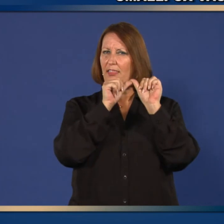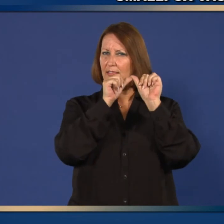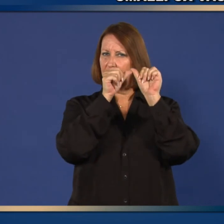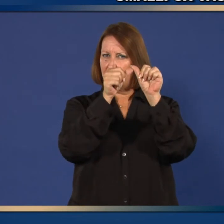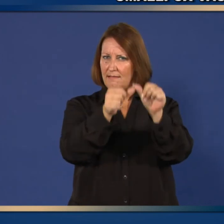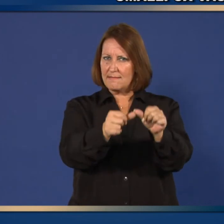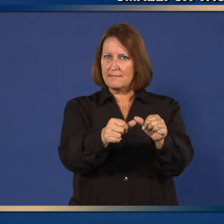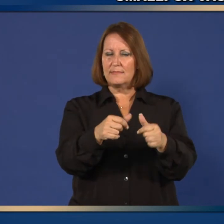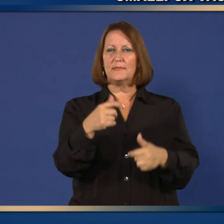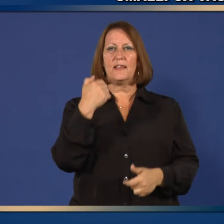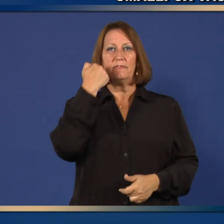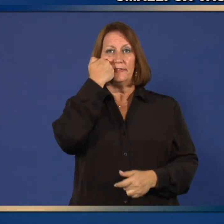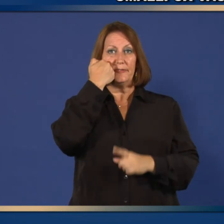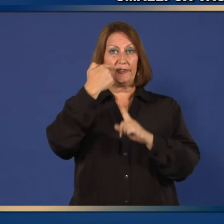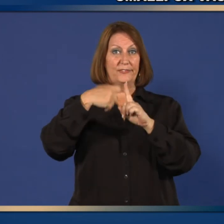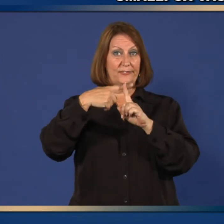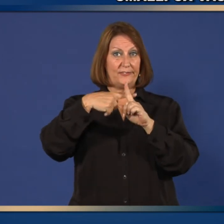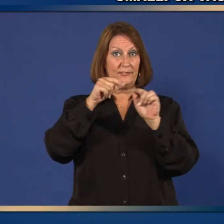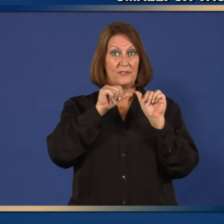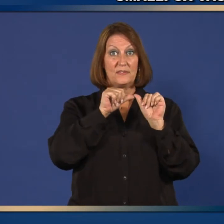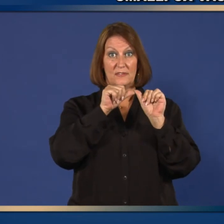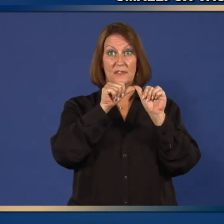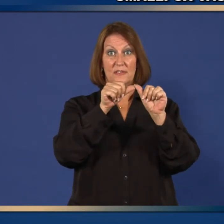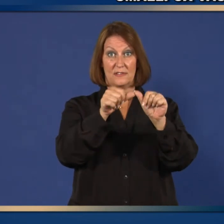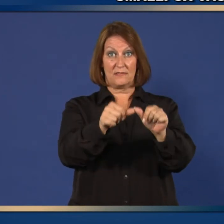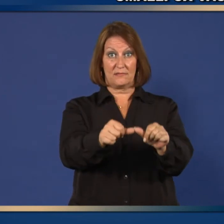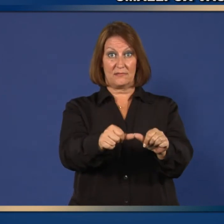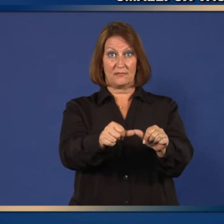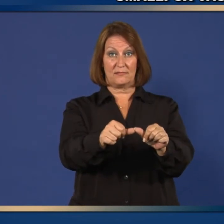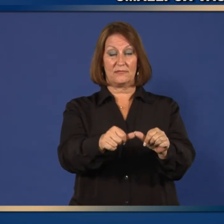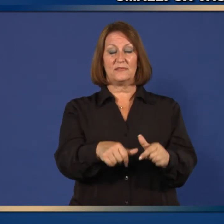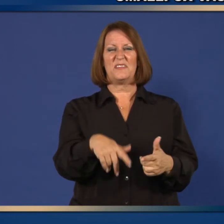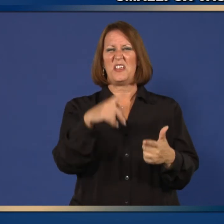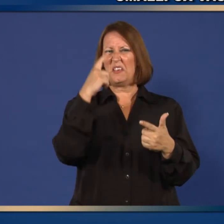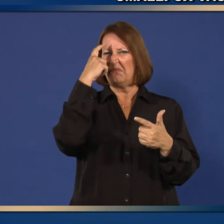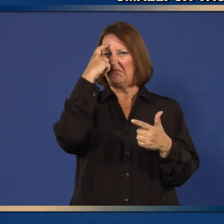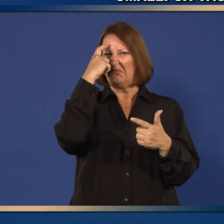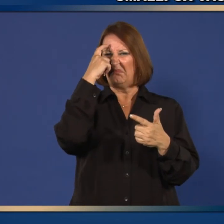a lasting headache or fever,